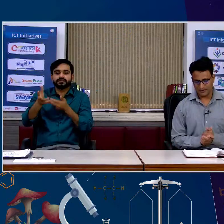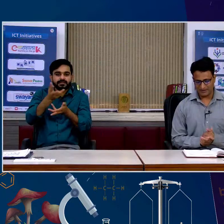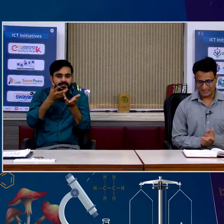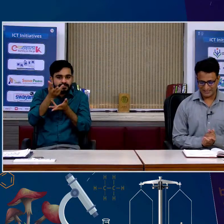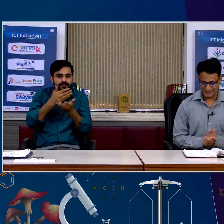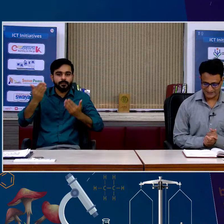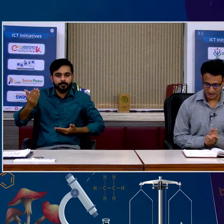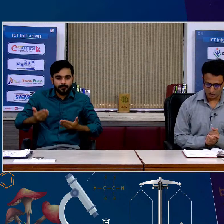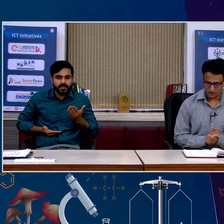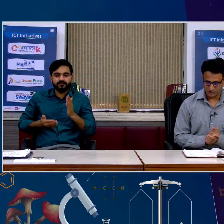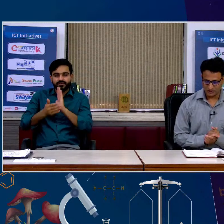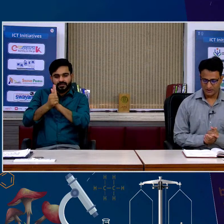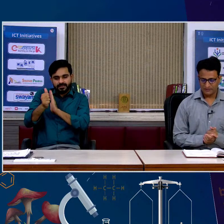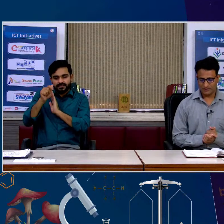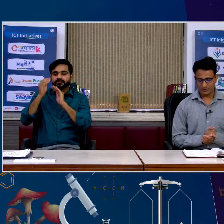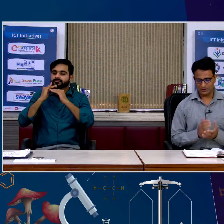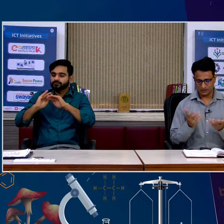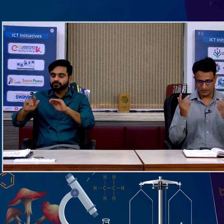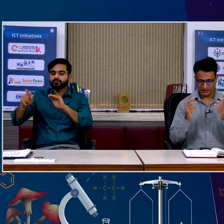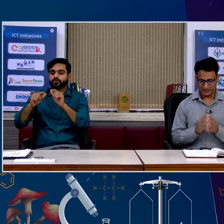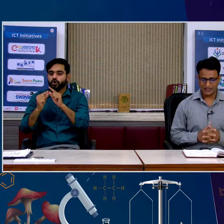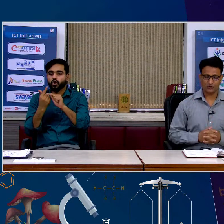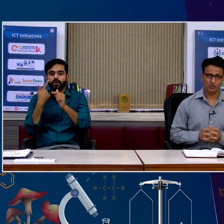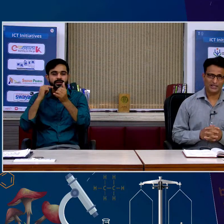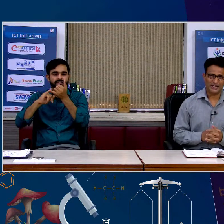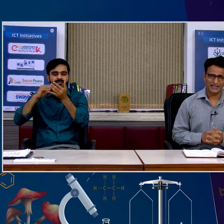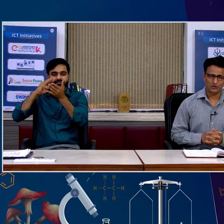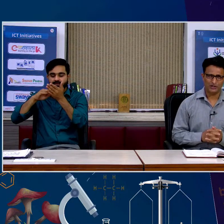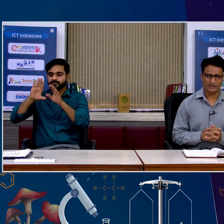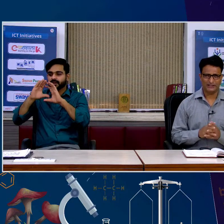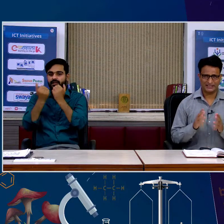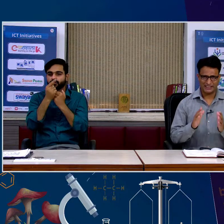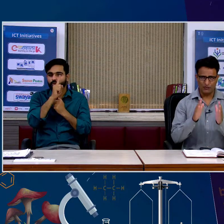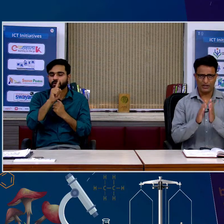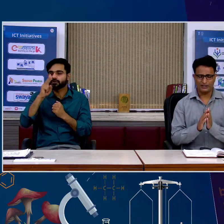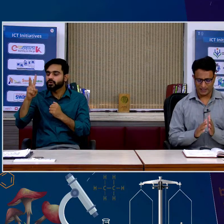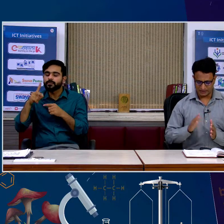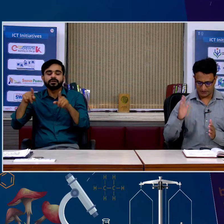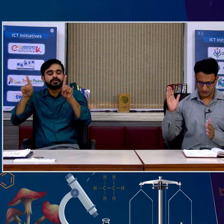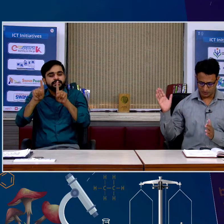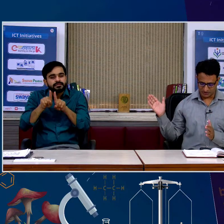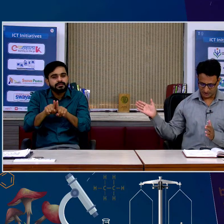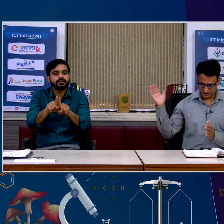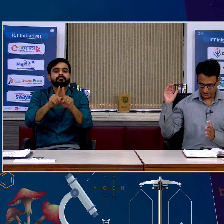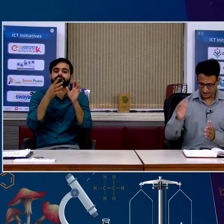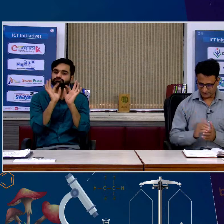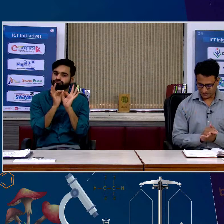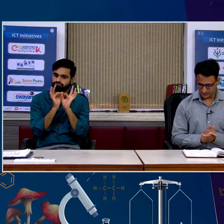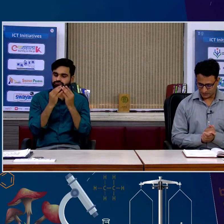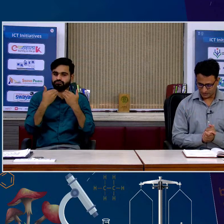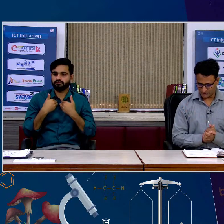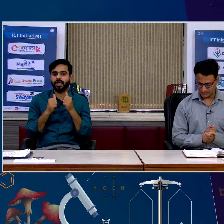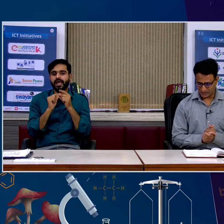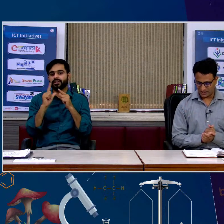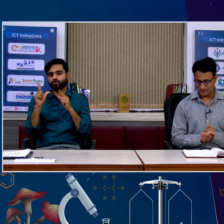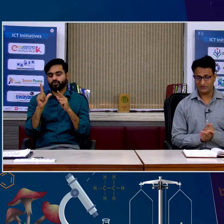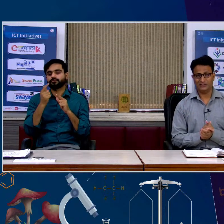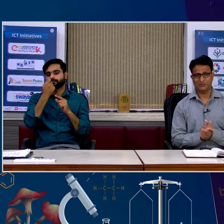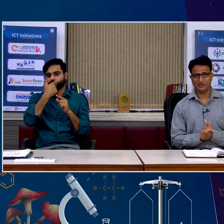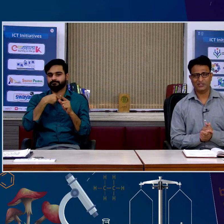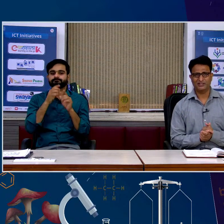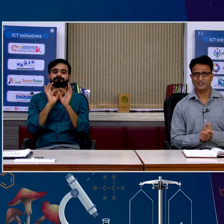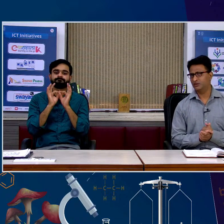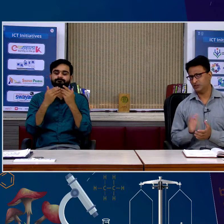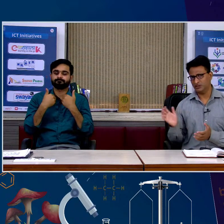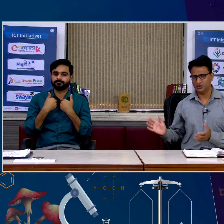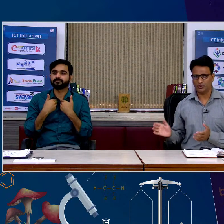at behavior and daily skill of children with autism in class 1 and 2, and the same way that has been interpreted by Atul Kumar, the sign language